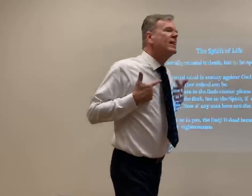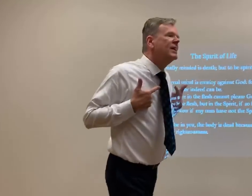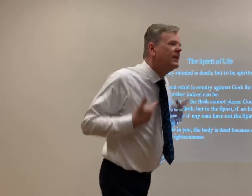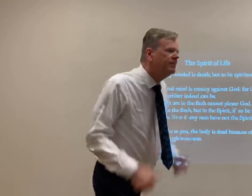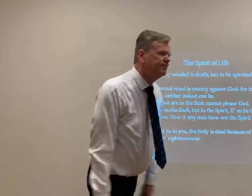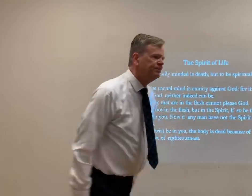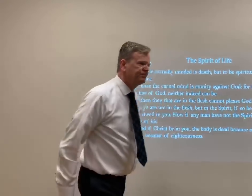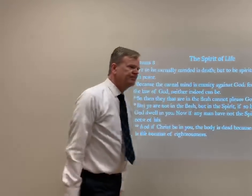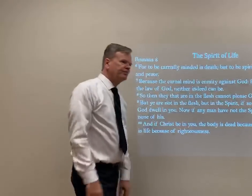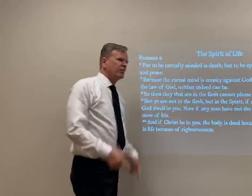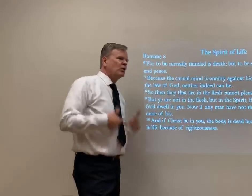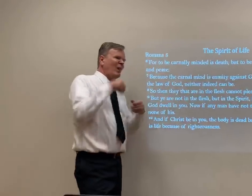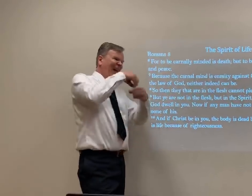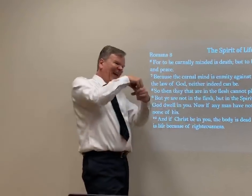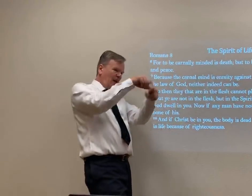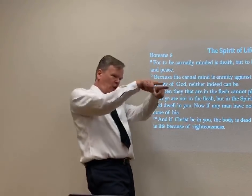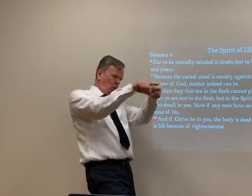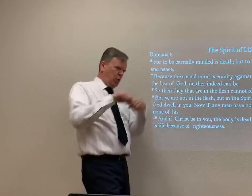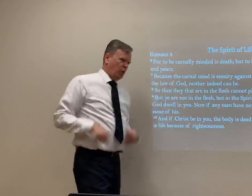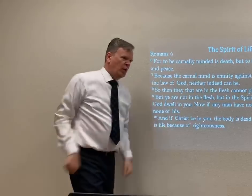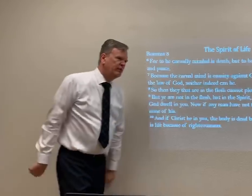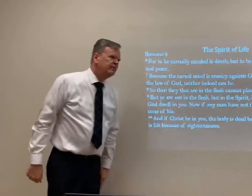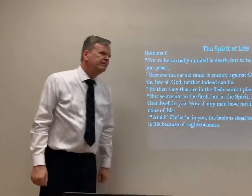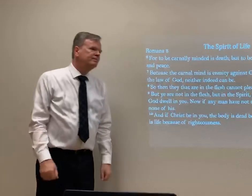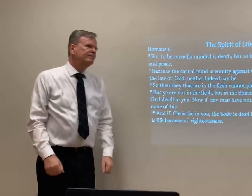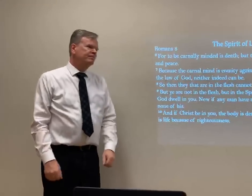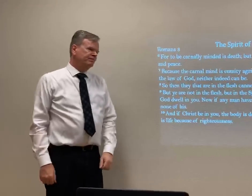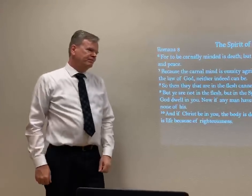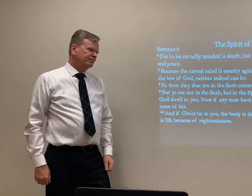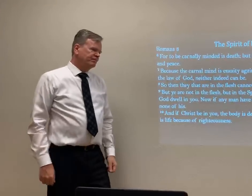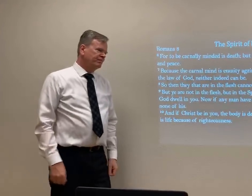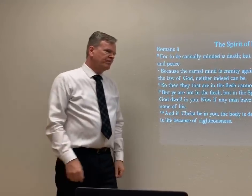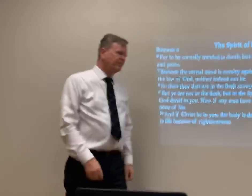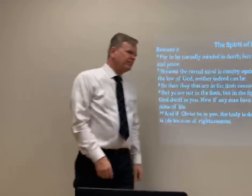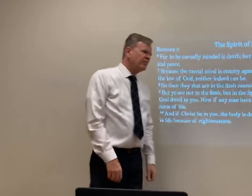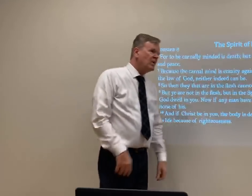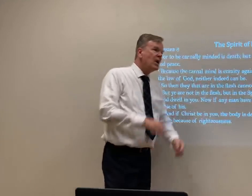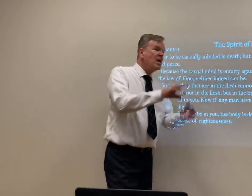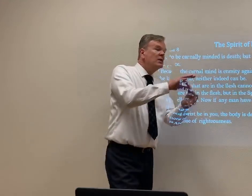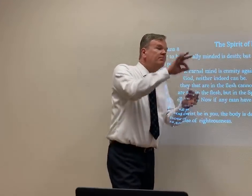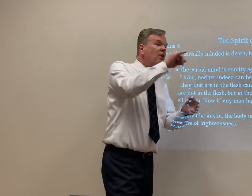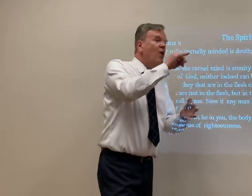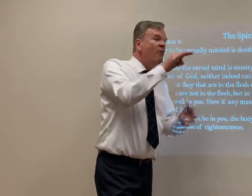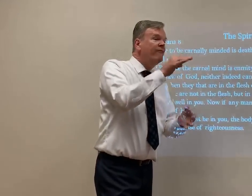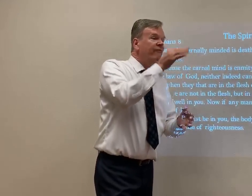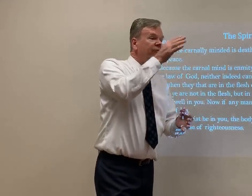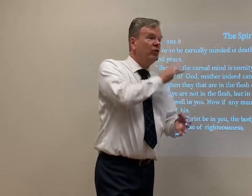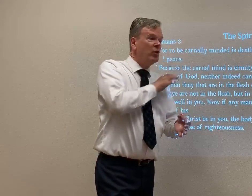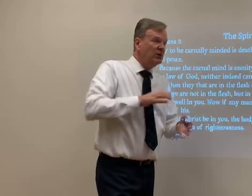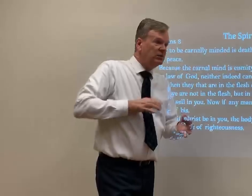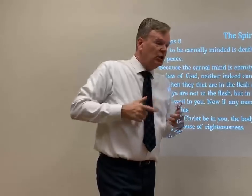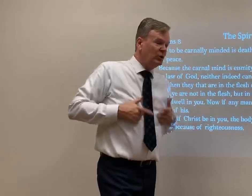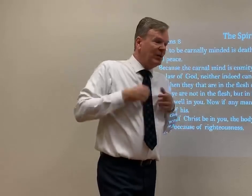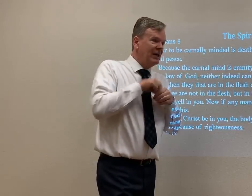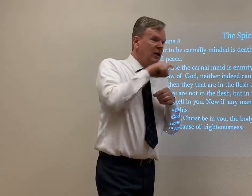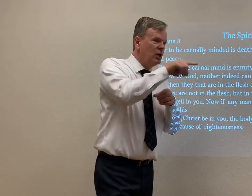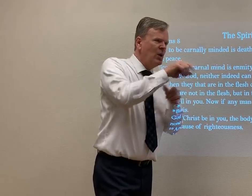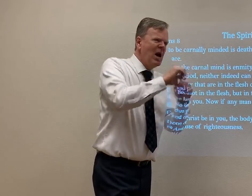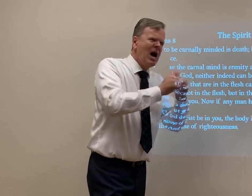Question, dwell. What does dwell mean? Dwell means to live in. Okay. The Spirit of Christ lives